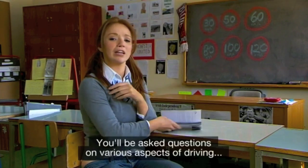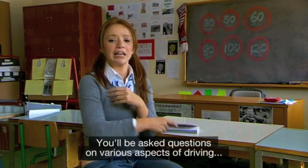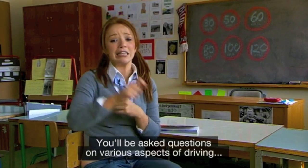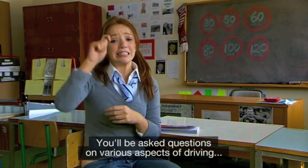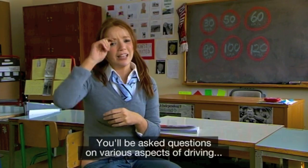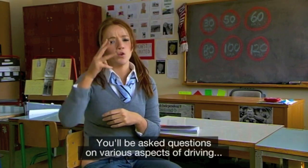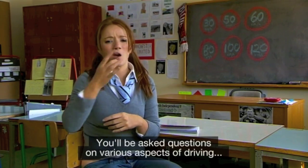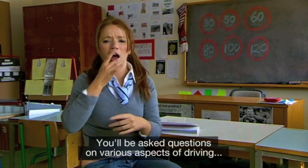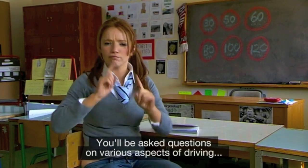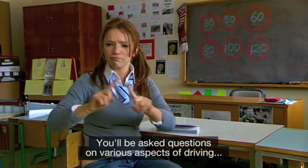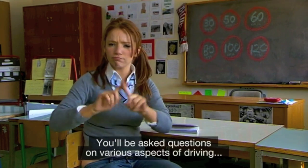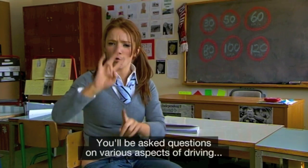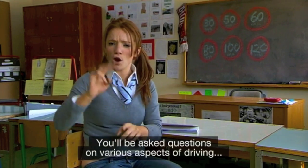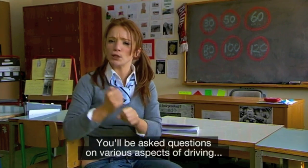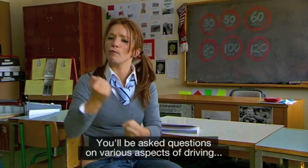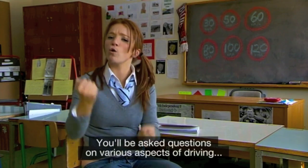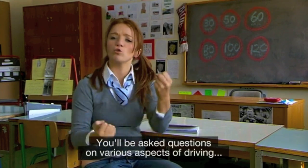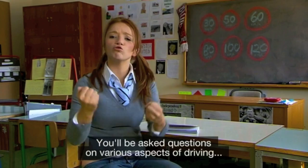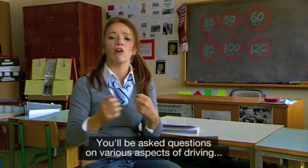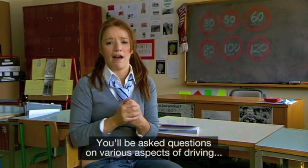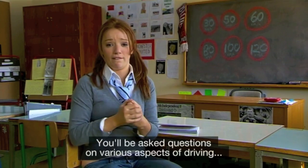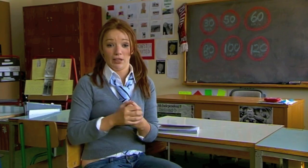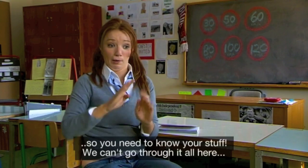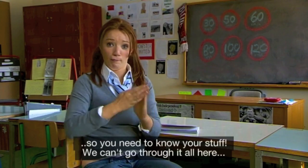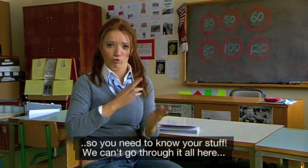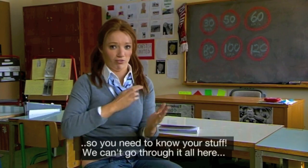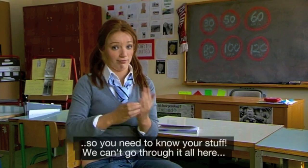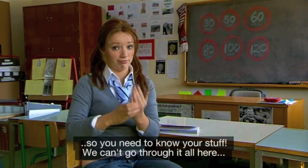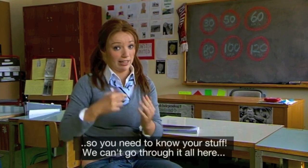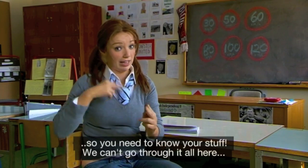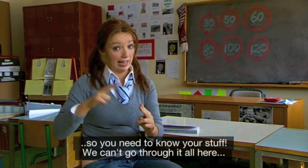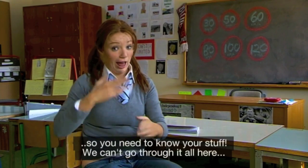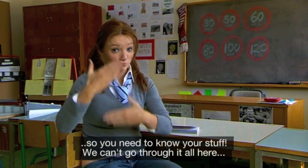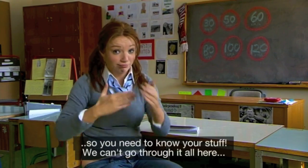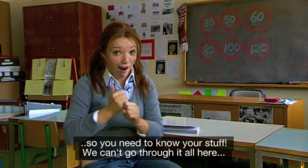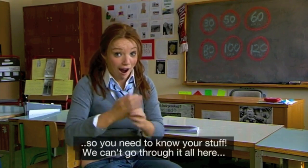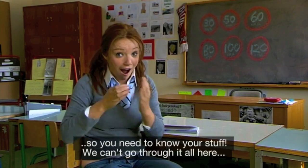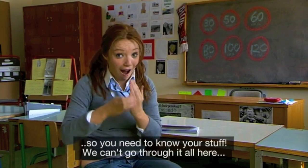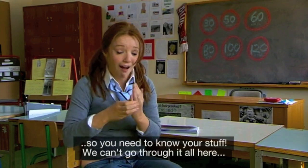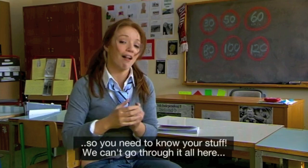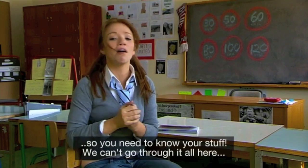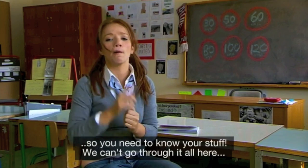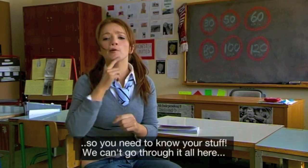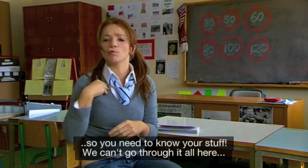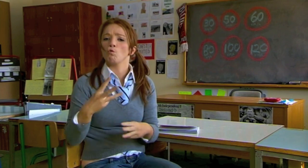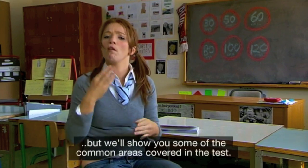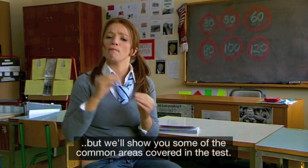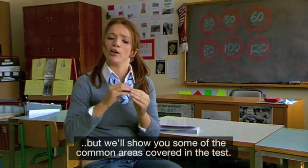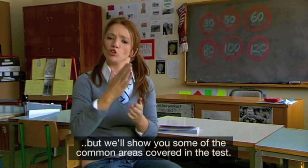You'll be asked questions about various different aspects of driving, so you need to know your stuff. We can't go through it all here, but we can give you an idea about some of the